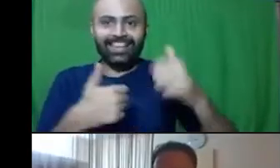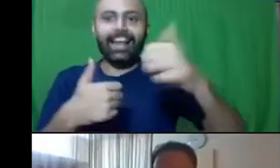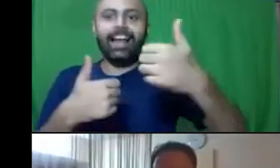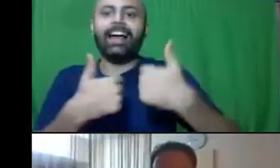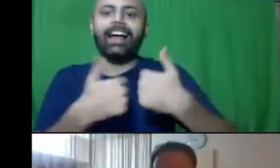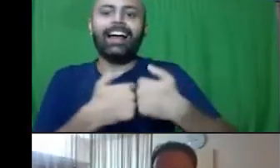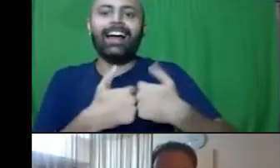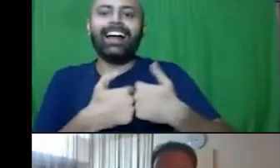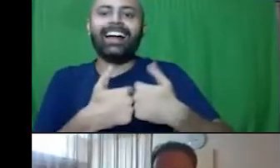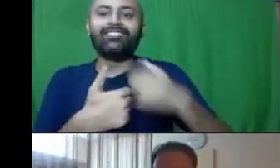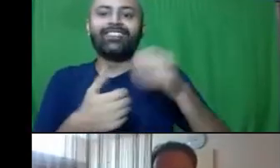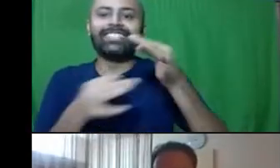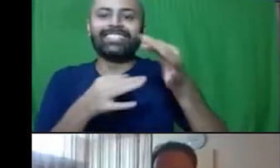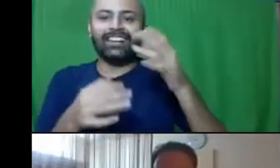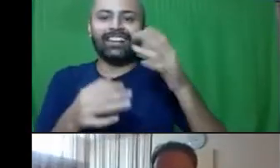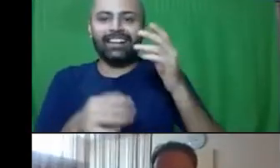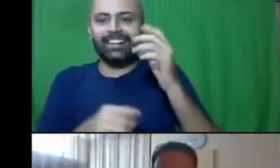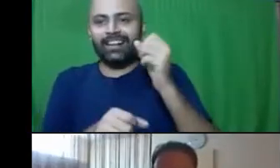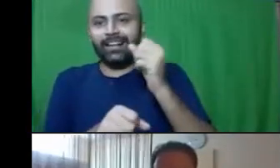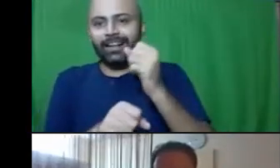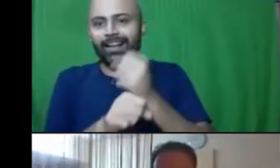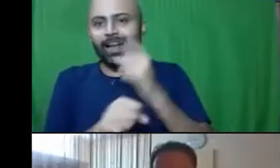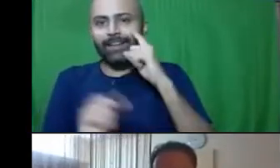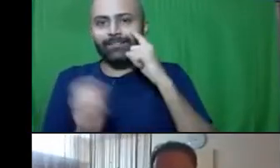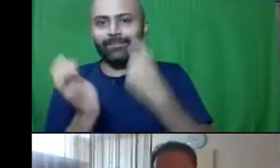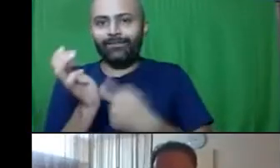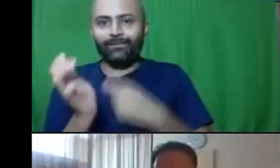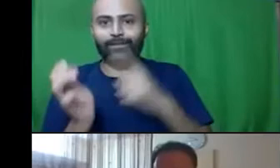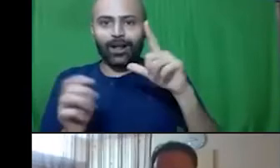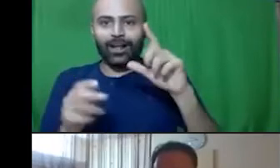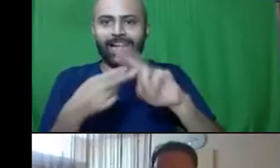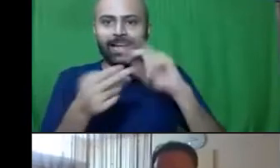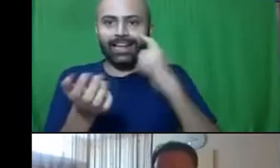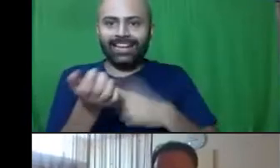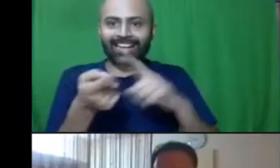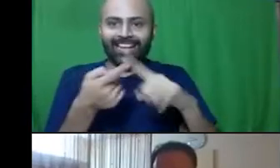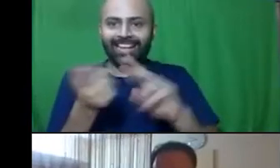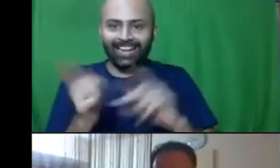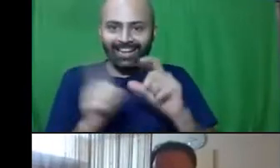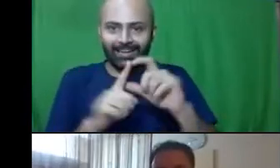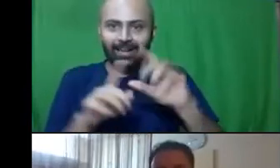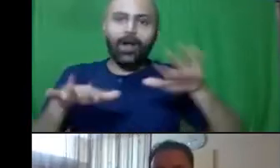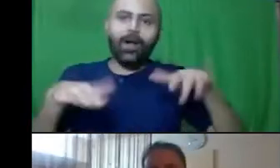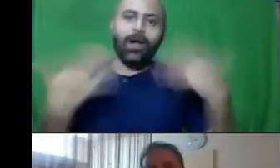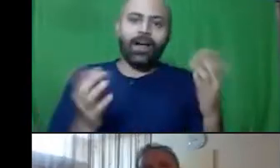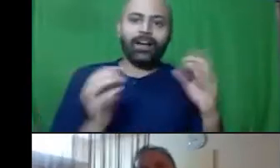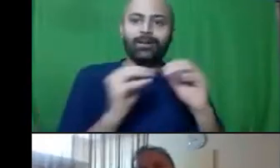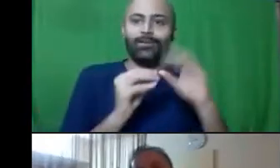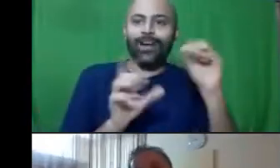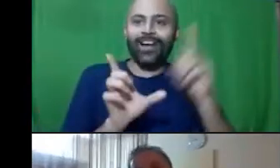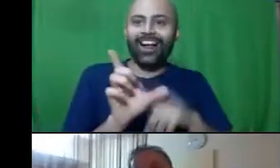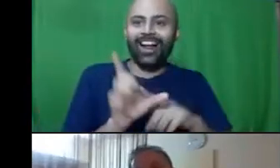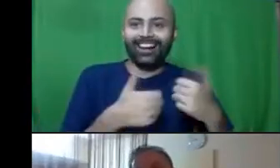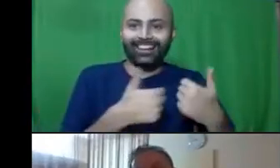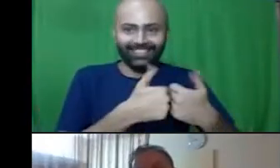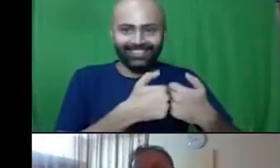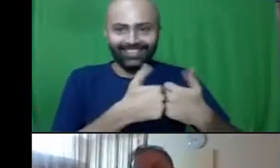Like, not like this way. This will be the sign for a girlfriend or